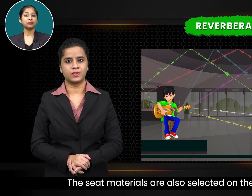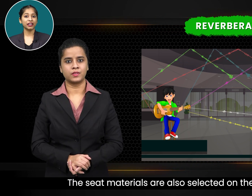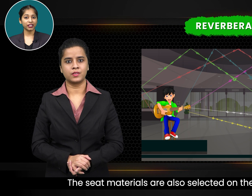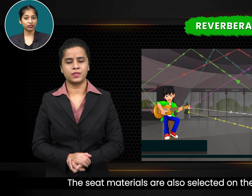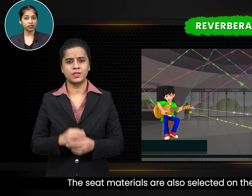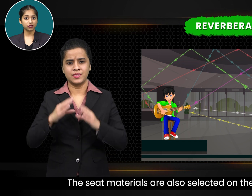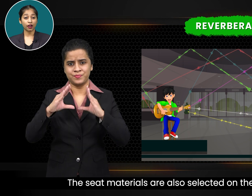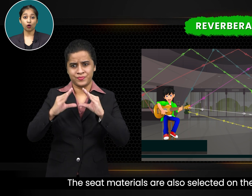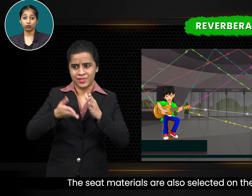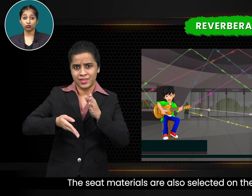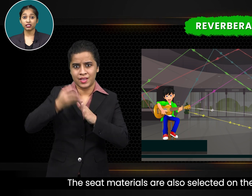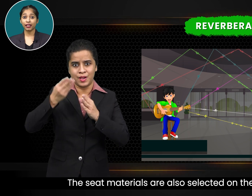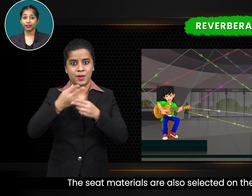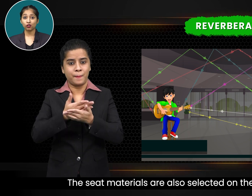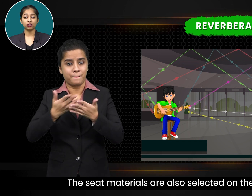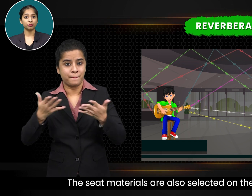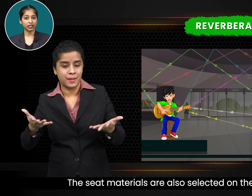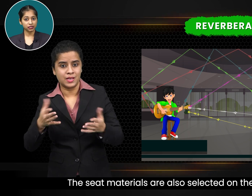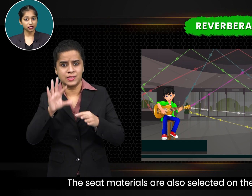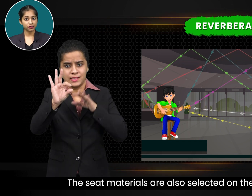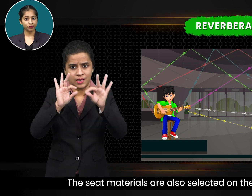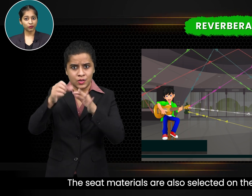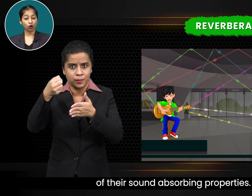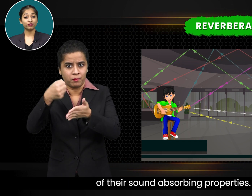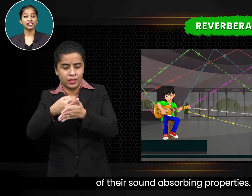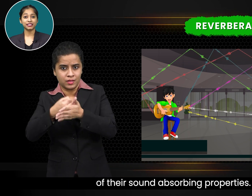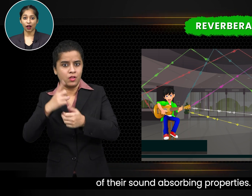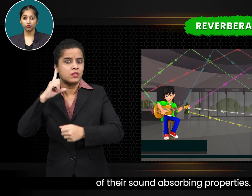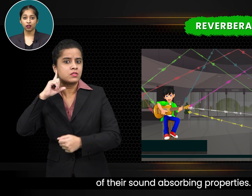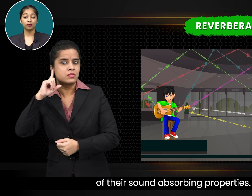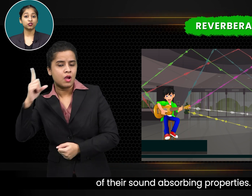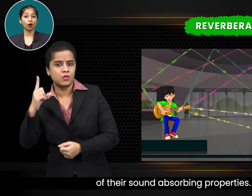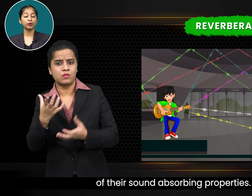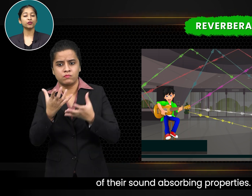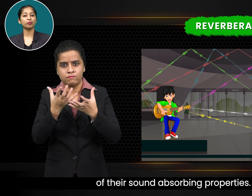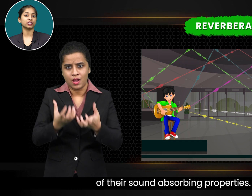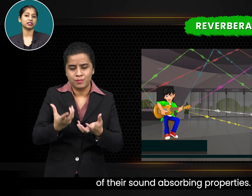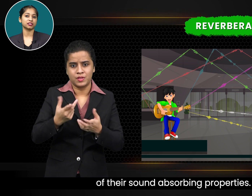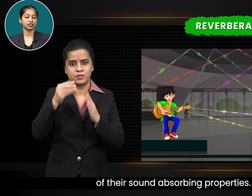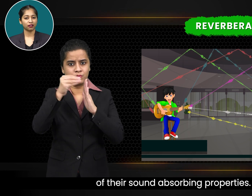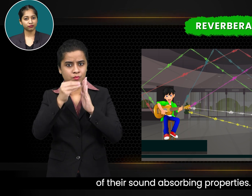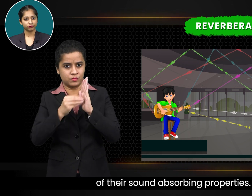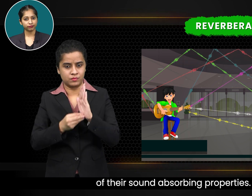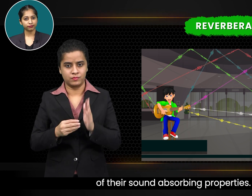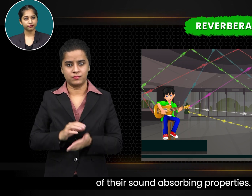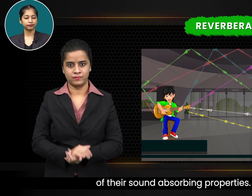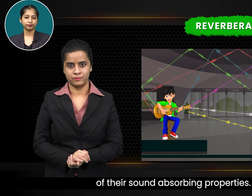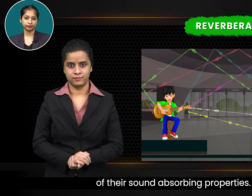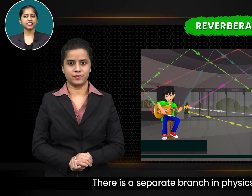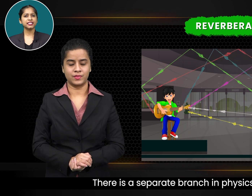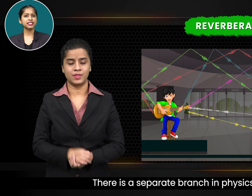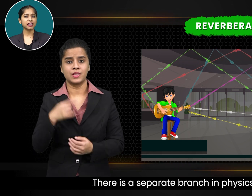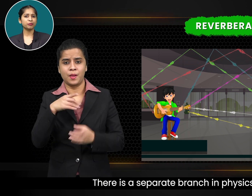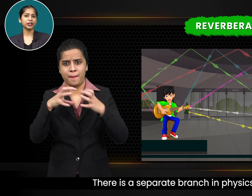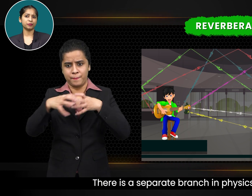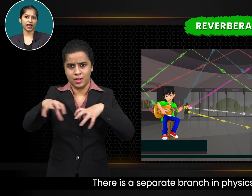The seat materials are also selected on the basis of their sound absorbing properties.